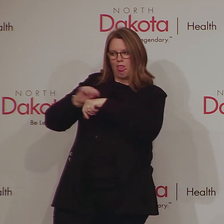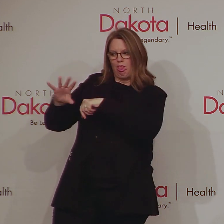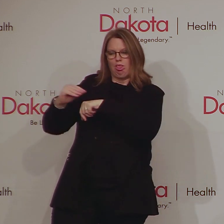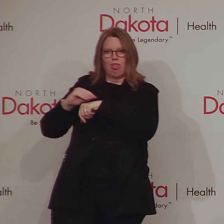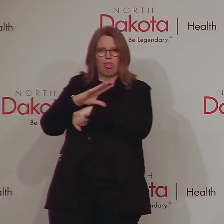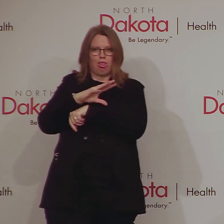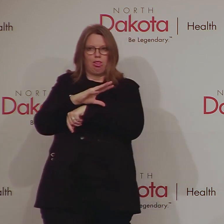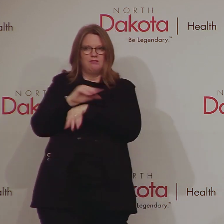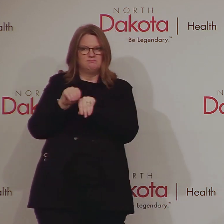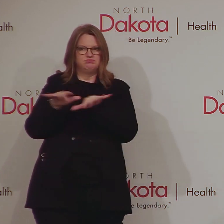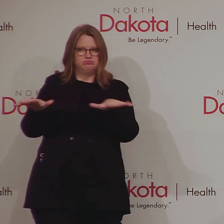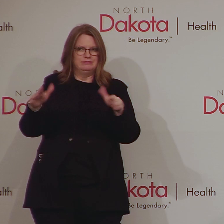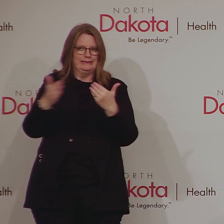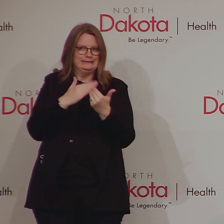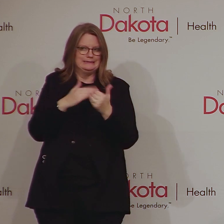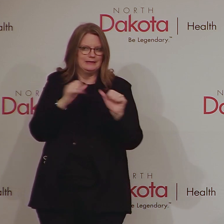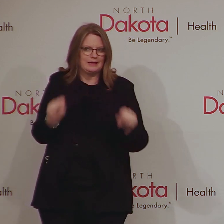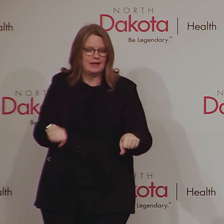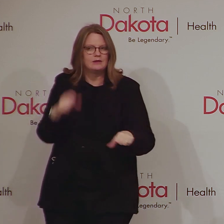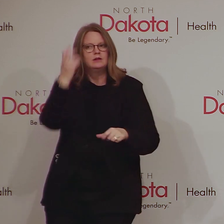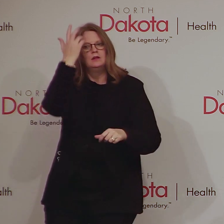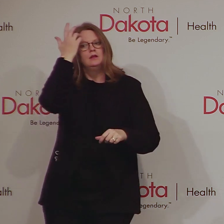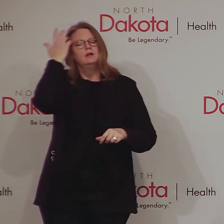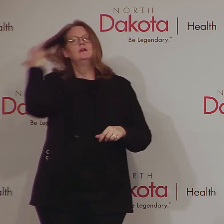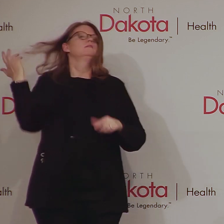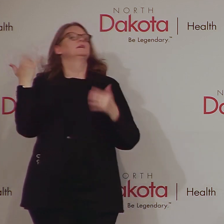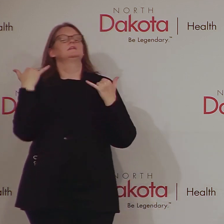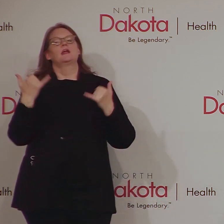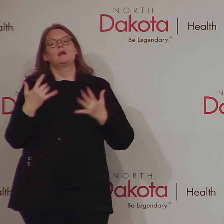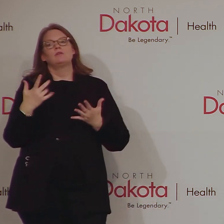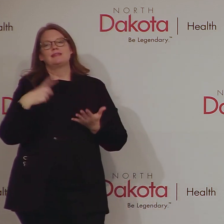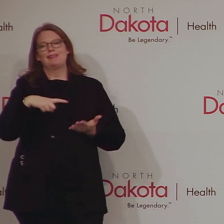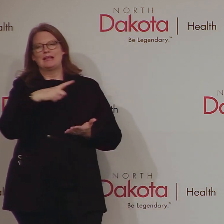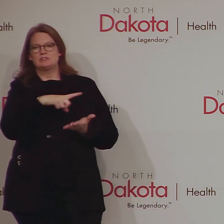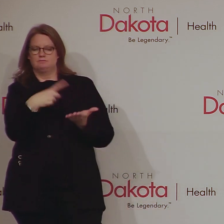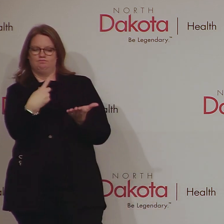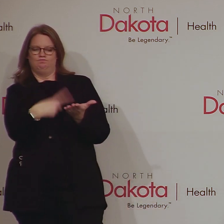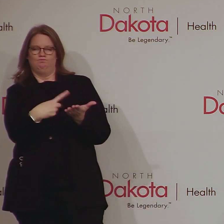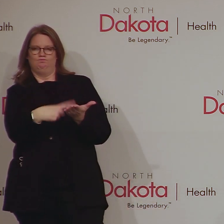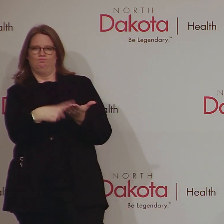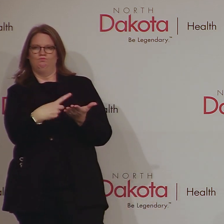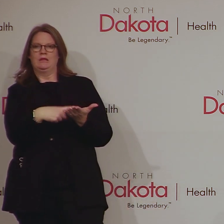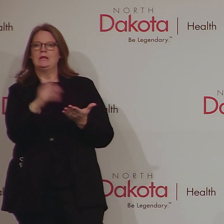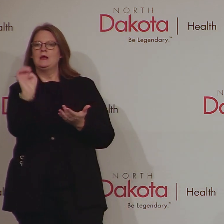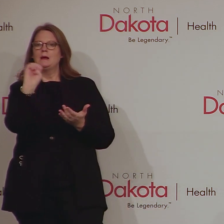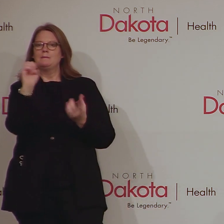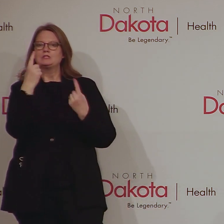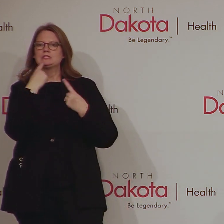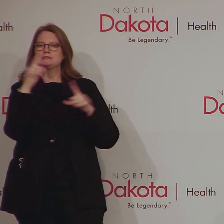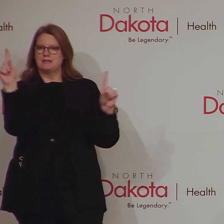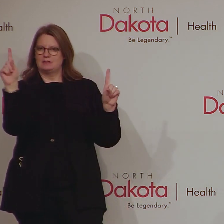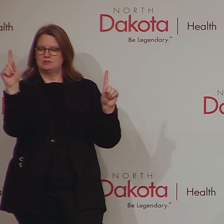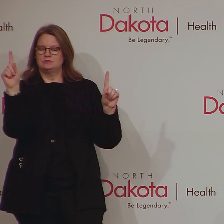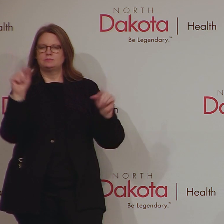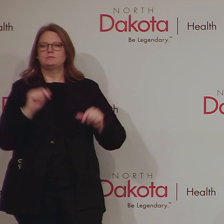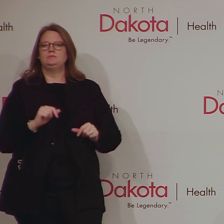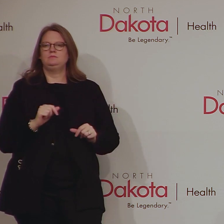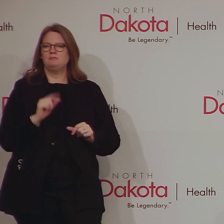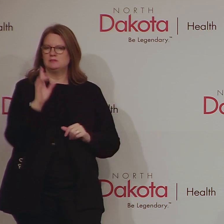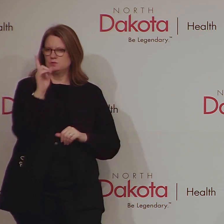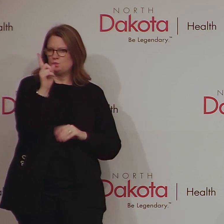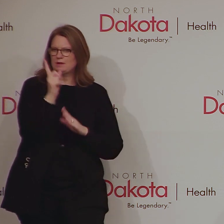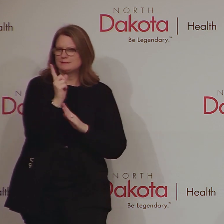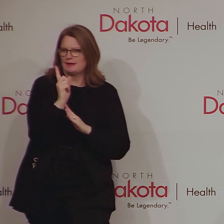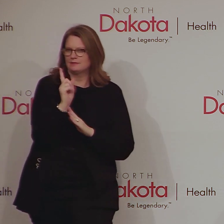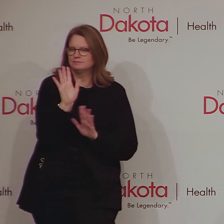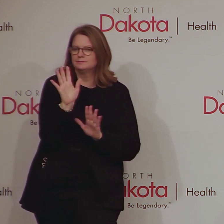There's also been discussion in recent days among the legislature about emergency declarations, and I just want to spend a second on that to